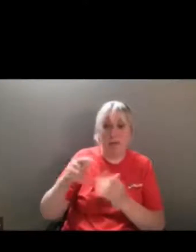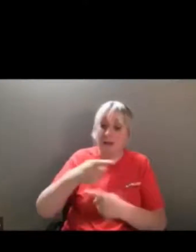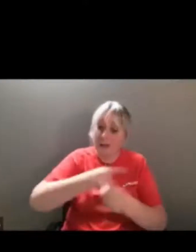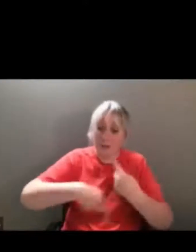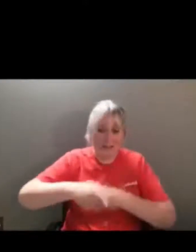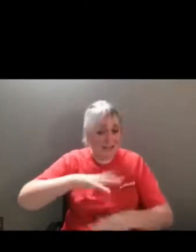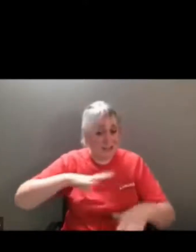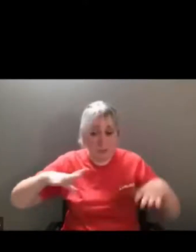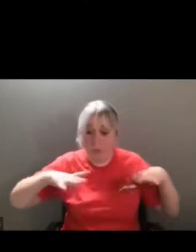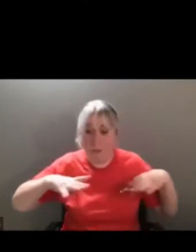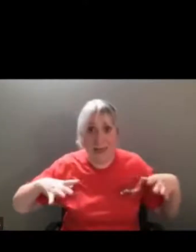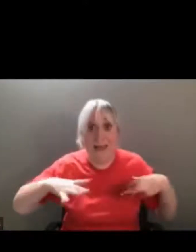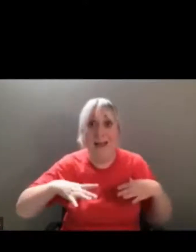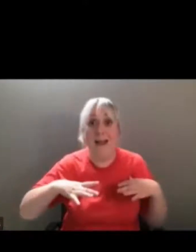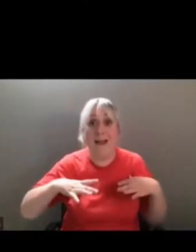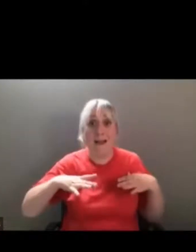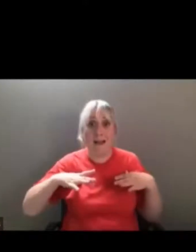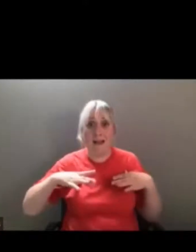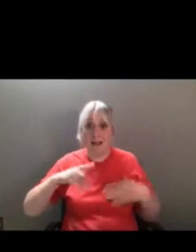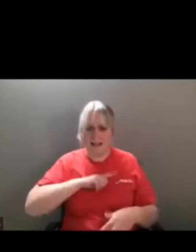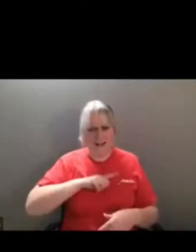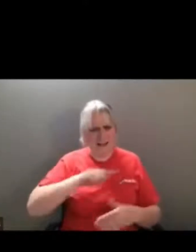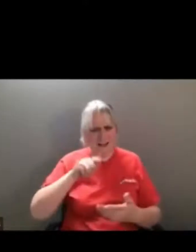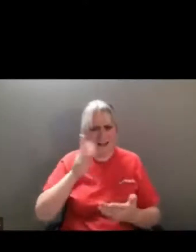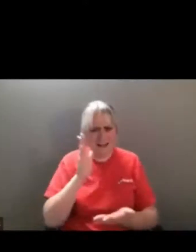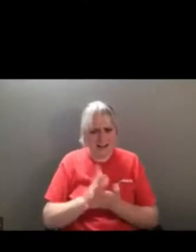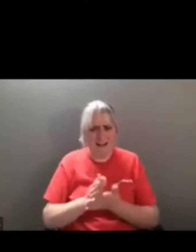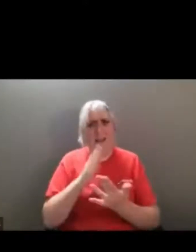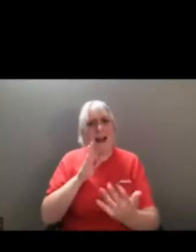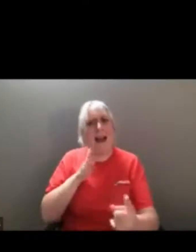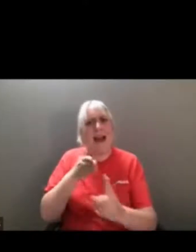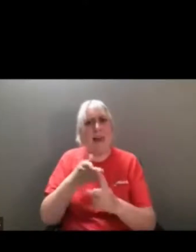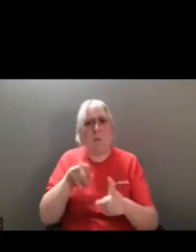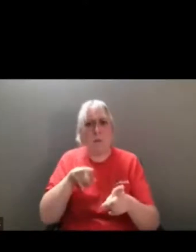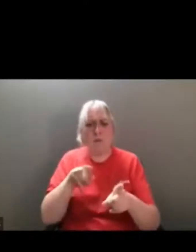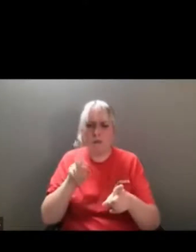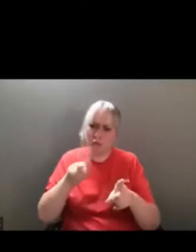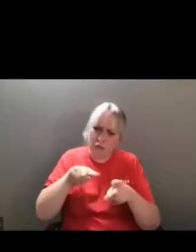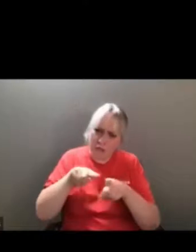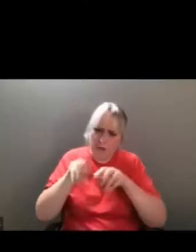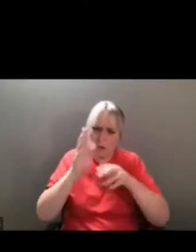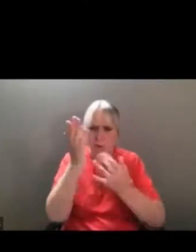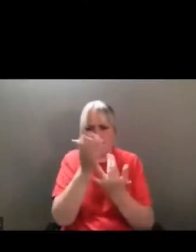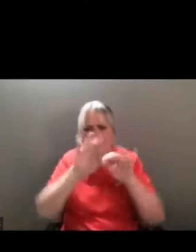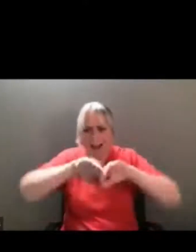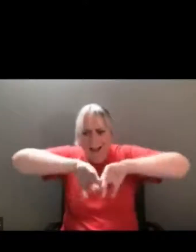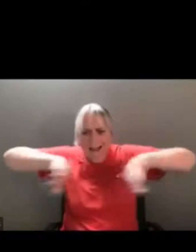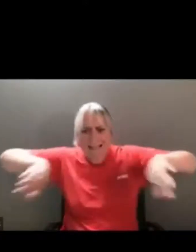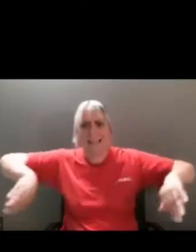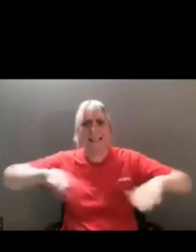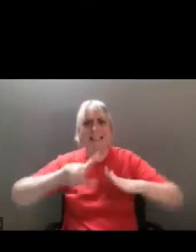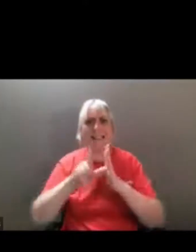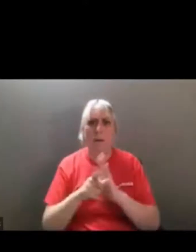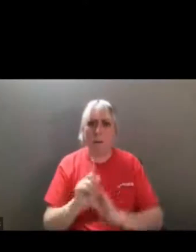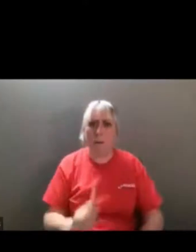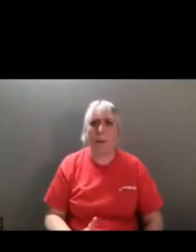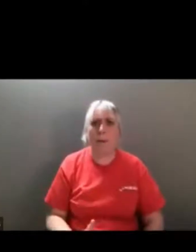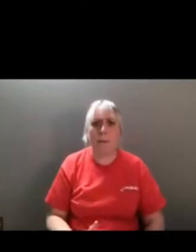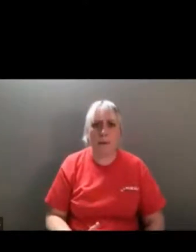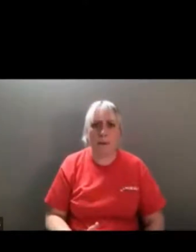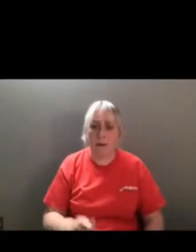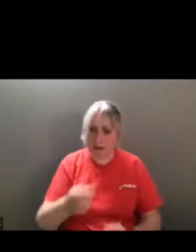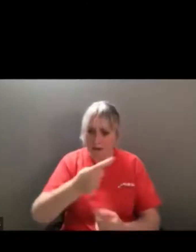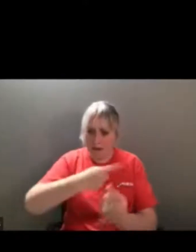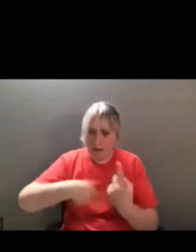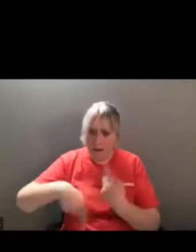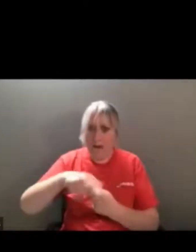regressive measures deliberately aimed at resegregating and isolating disabled people in the better interests of society, according